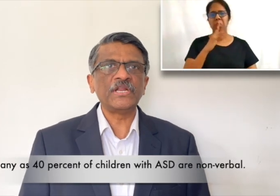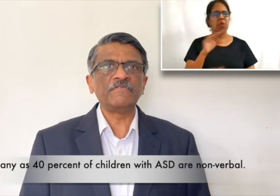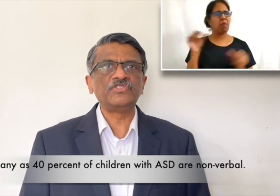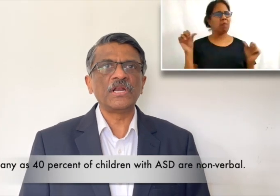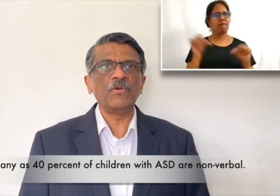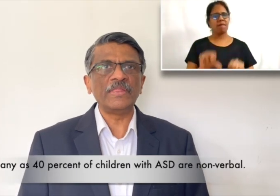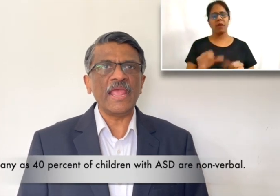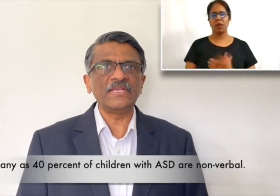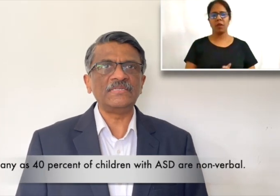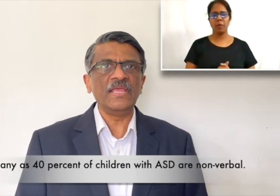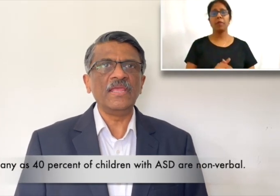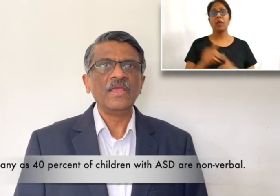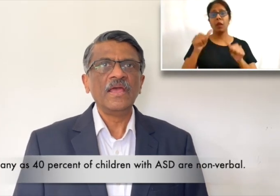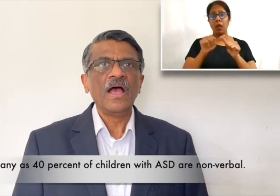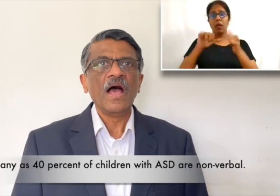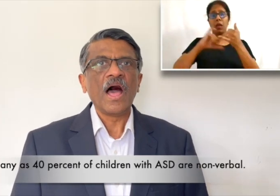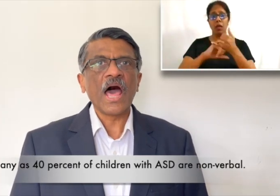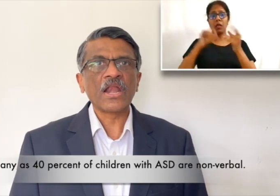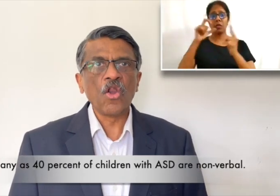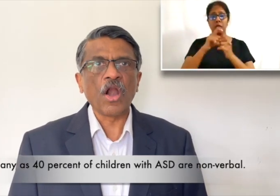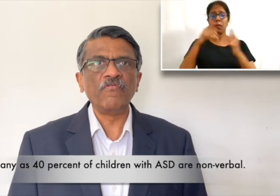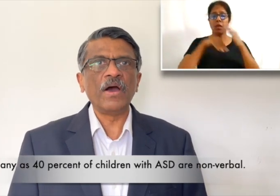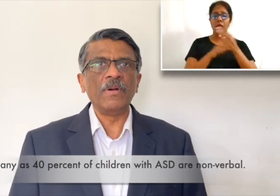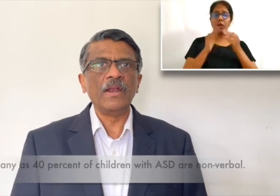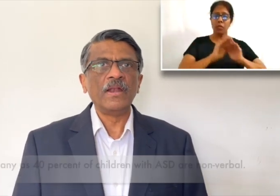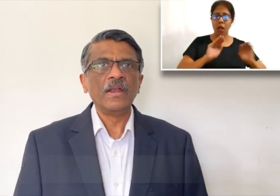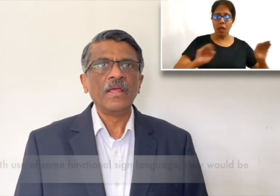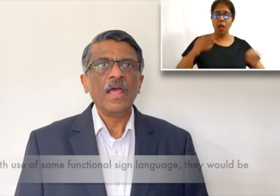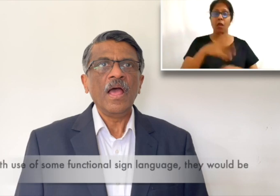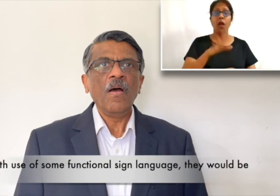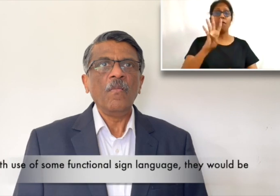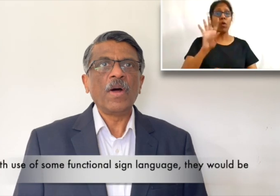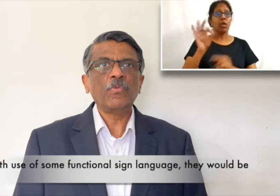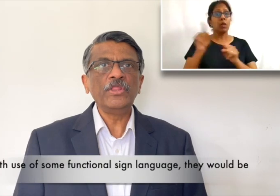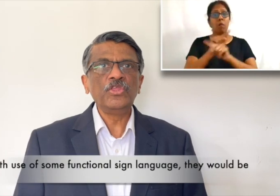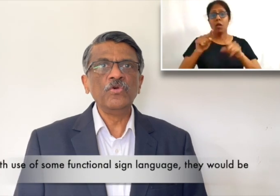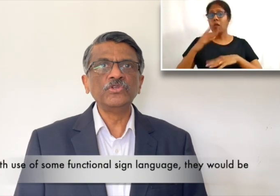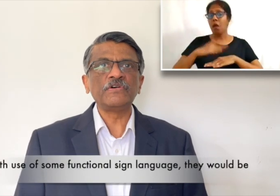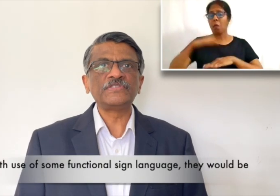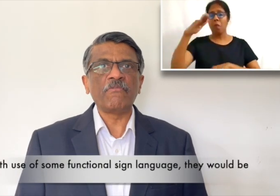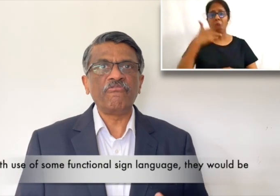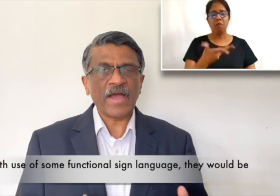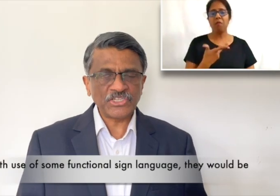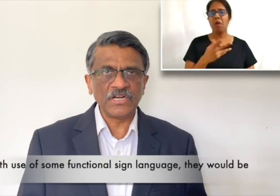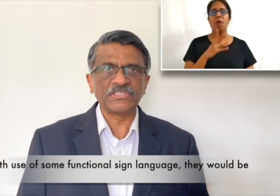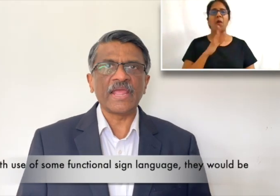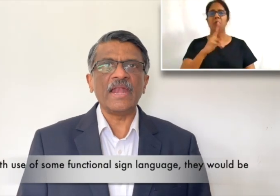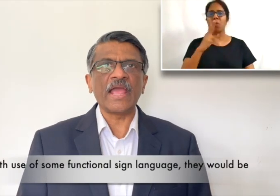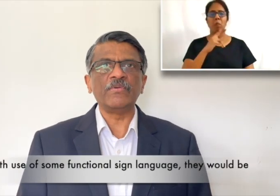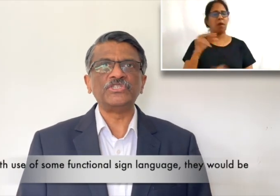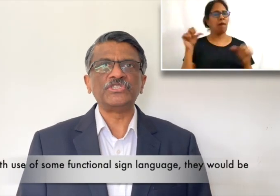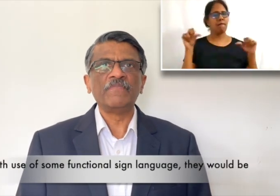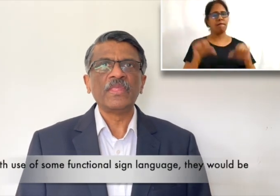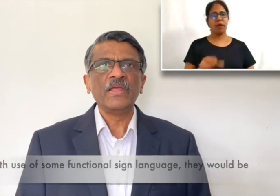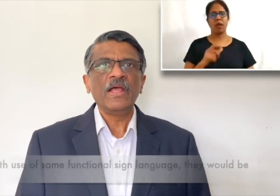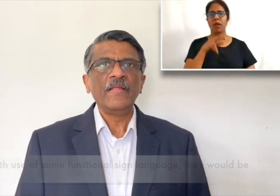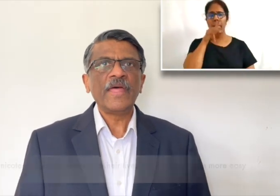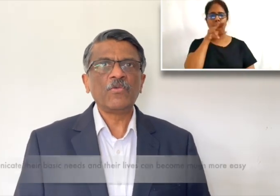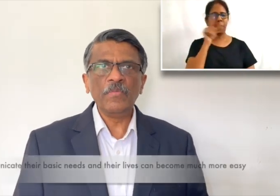of children with ASD are non-verbal. But with use of some functional sign language that would be